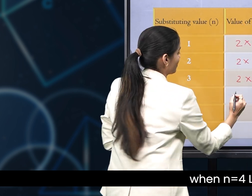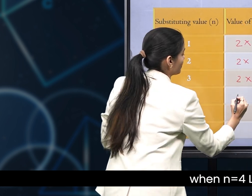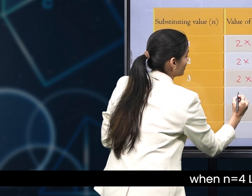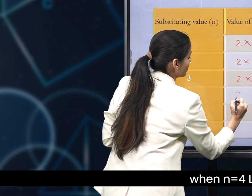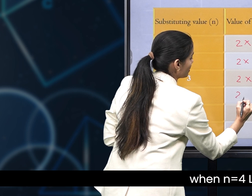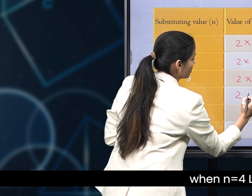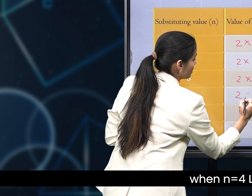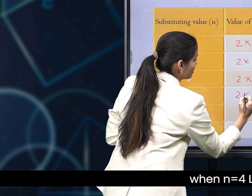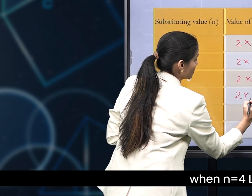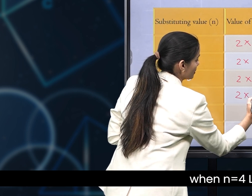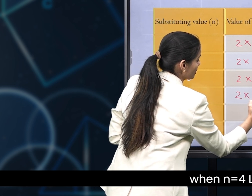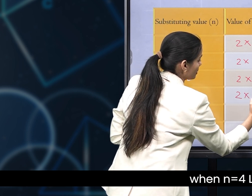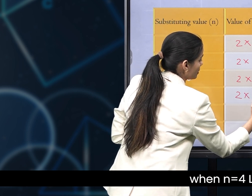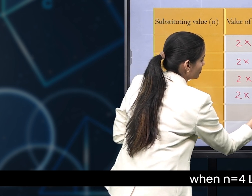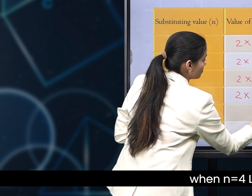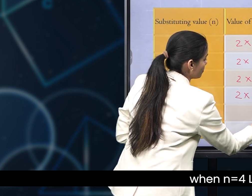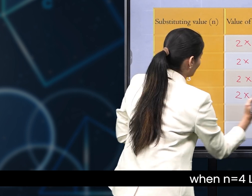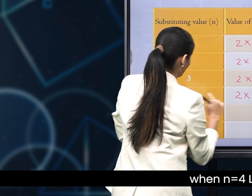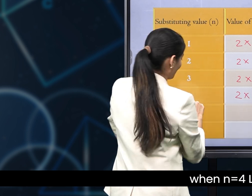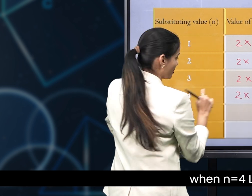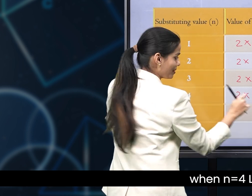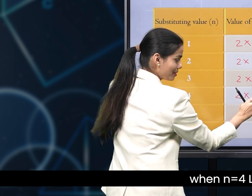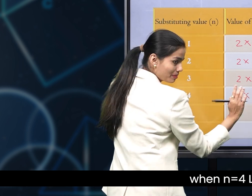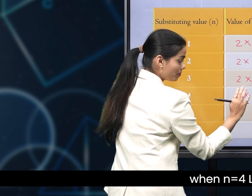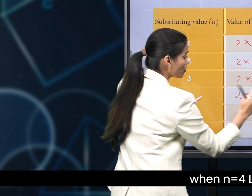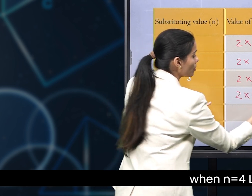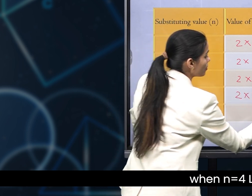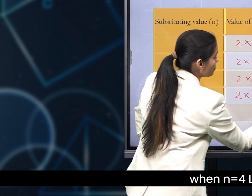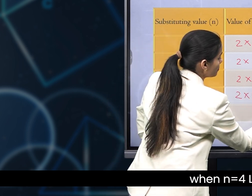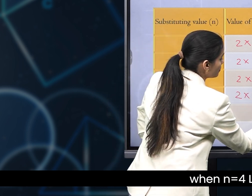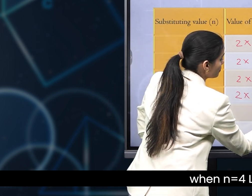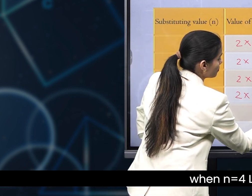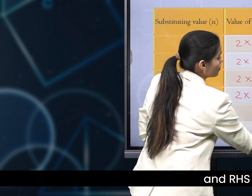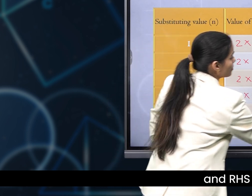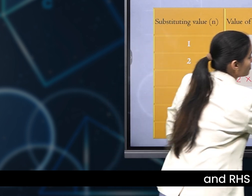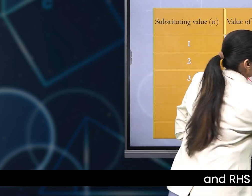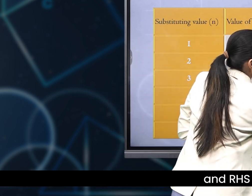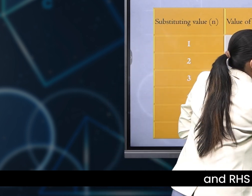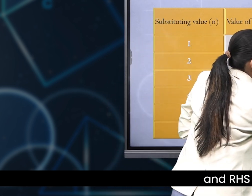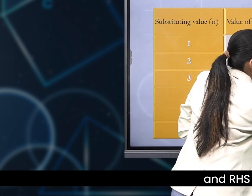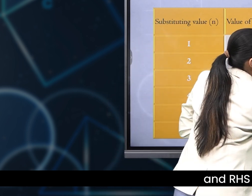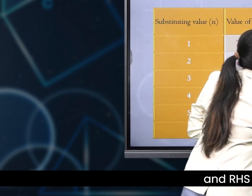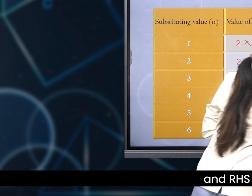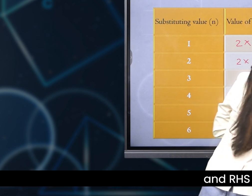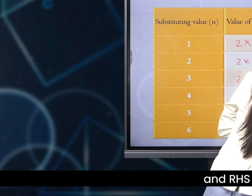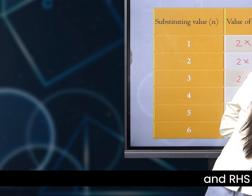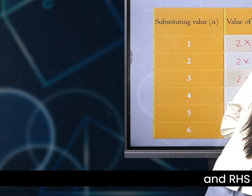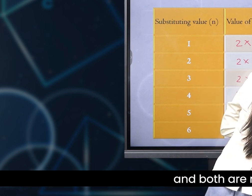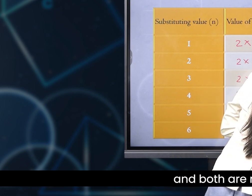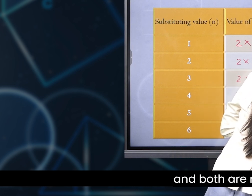When n is equal to 4, LHS is 8 and RHS is 10 and both